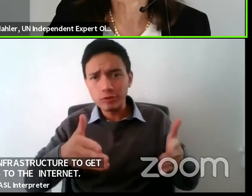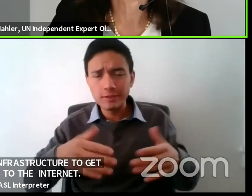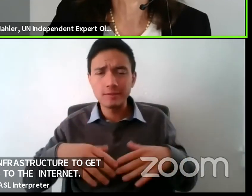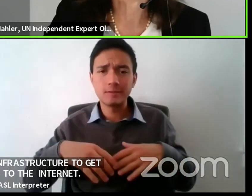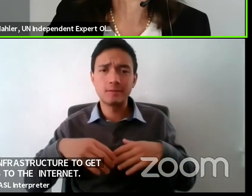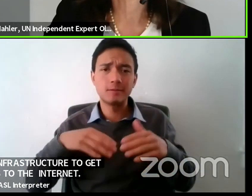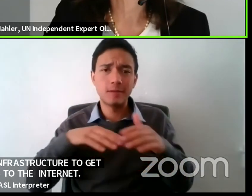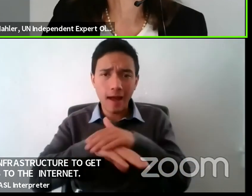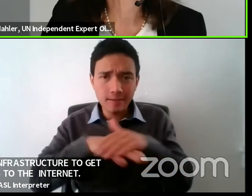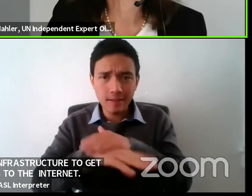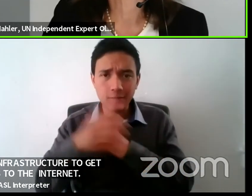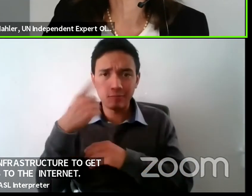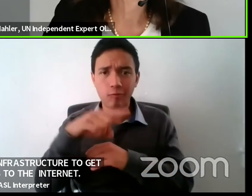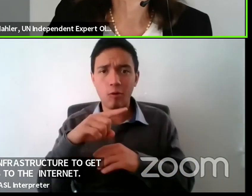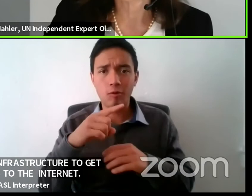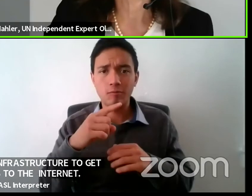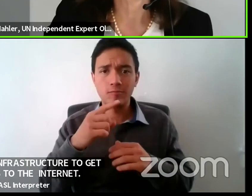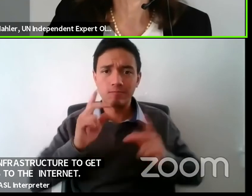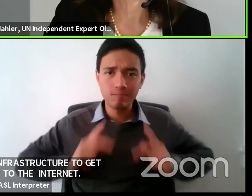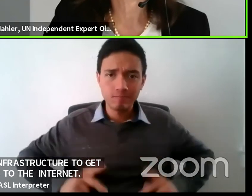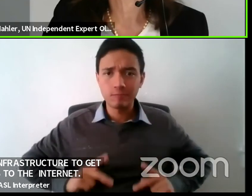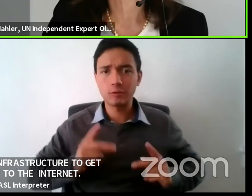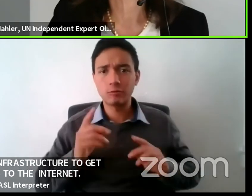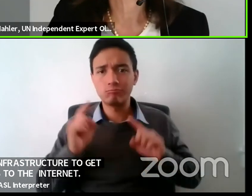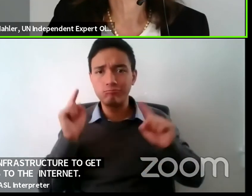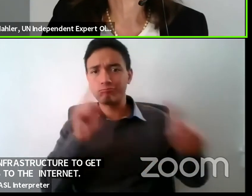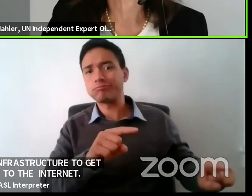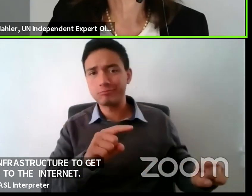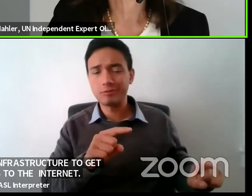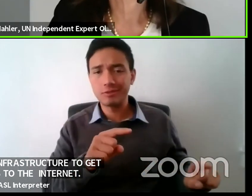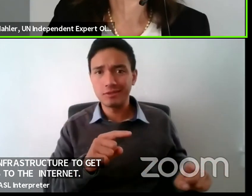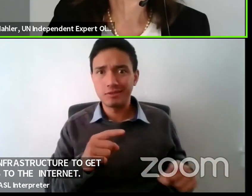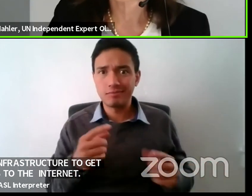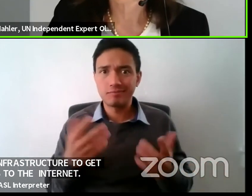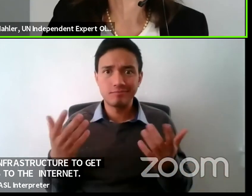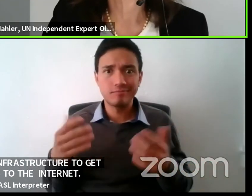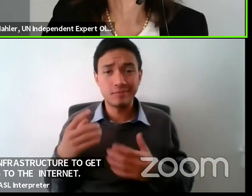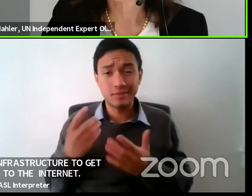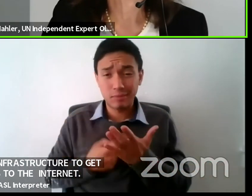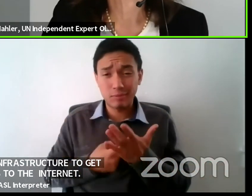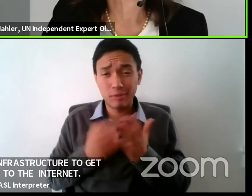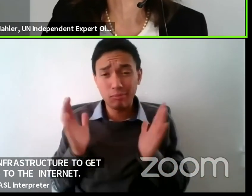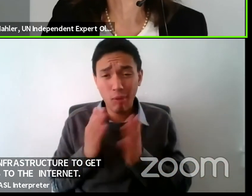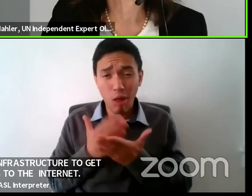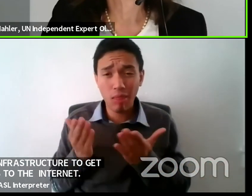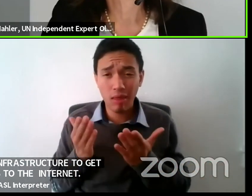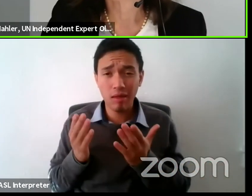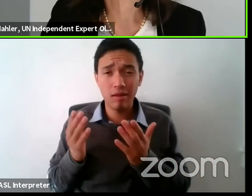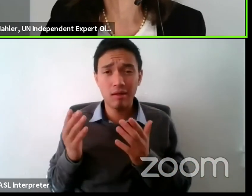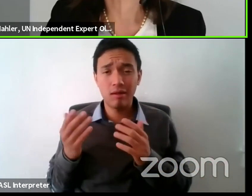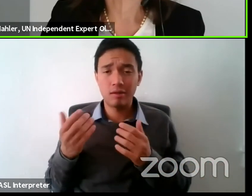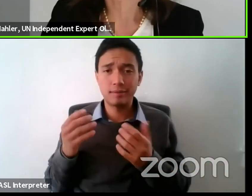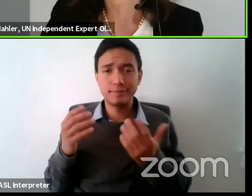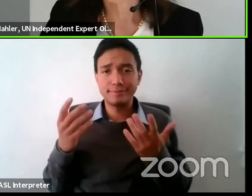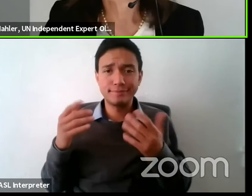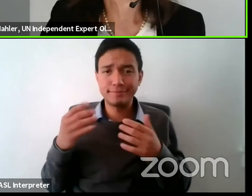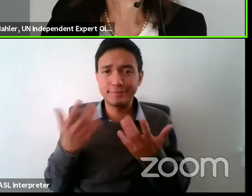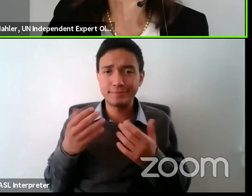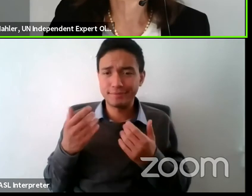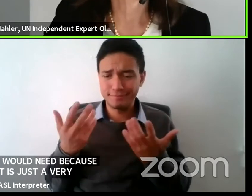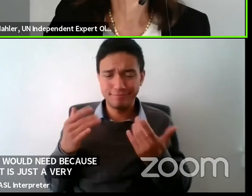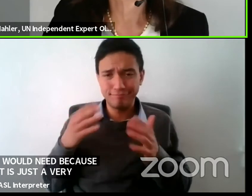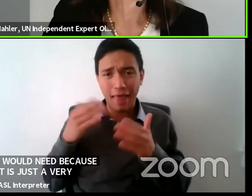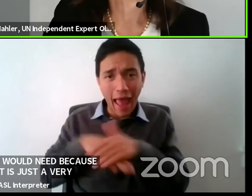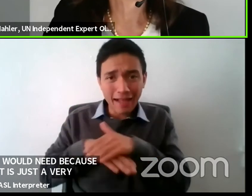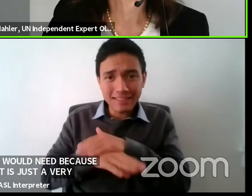would need. Because sometimes, as we all know, it's just a very small thing how to get into these digital